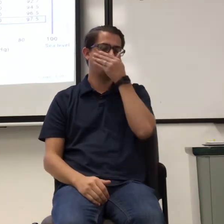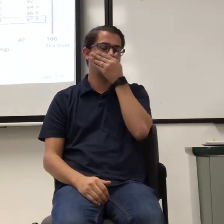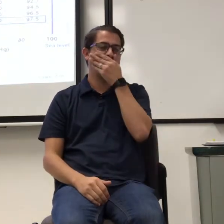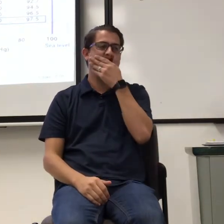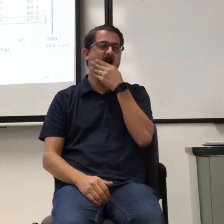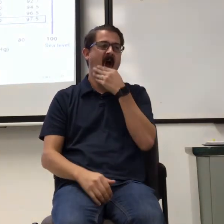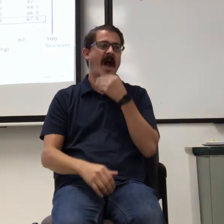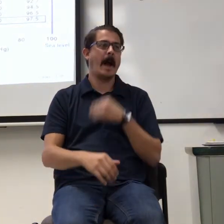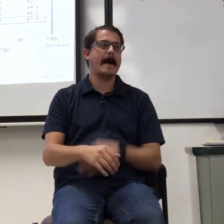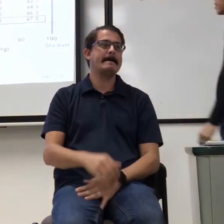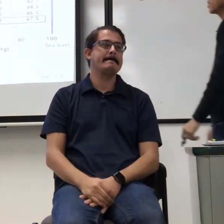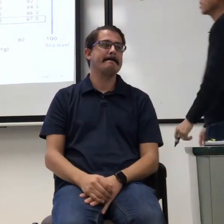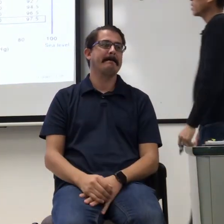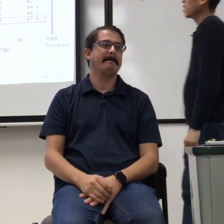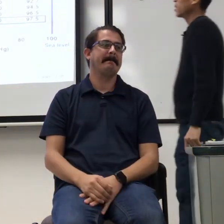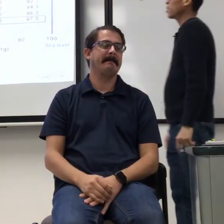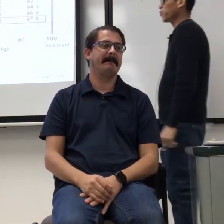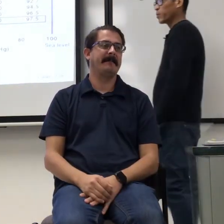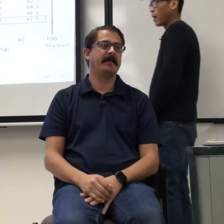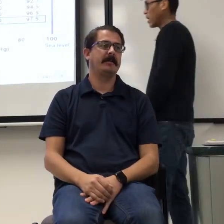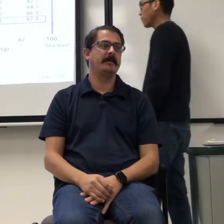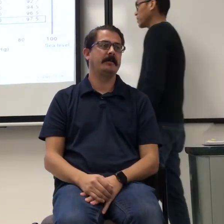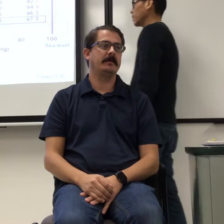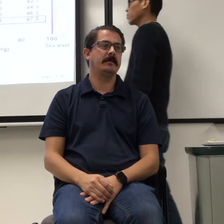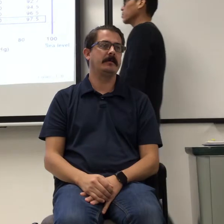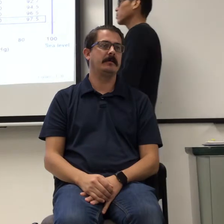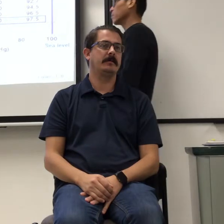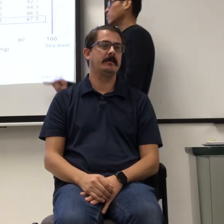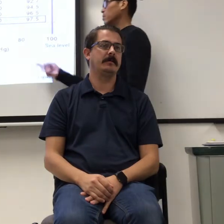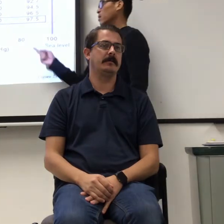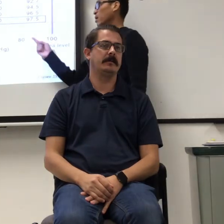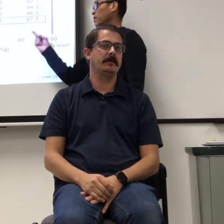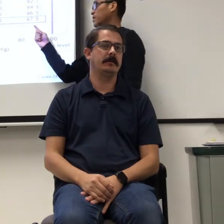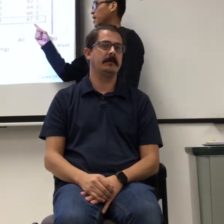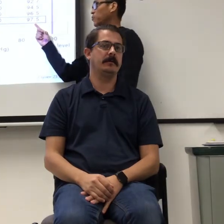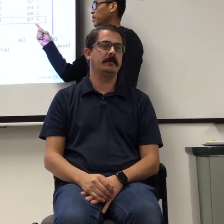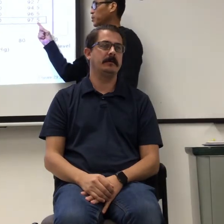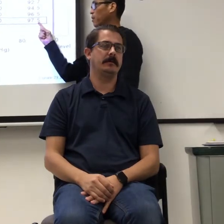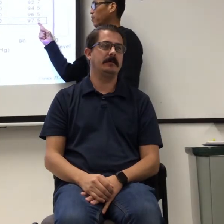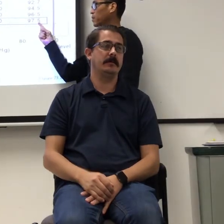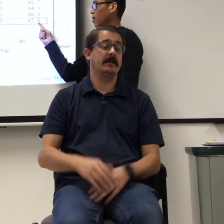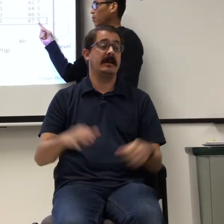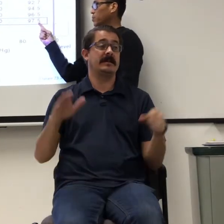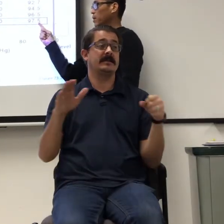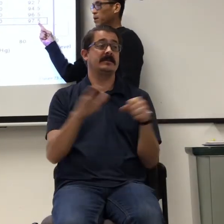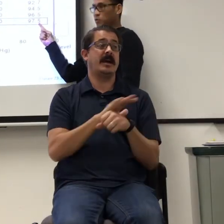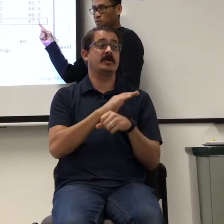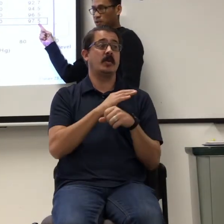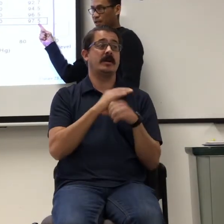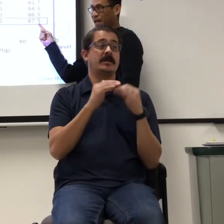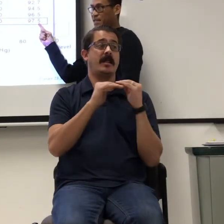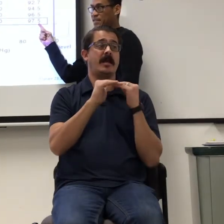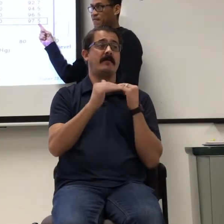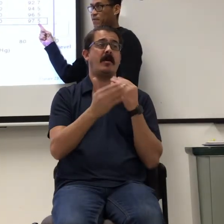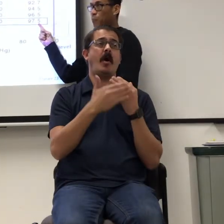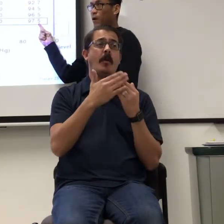And at 100, let's read it right off the table, the saturation level is almost 100%,